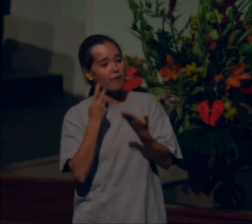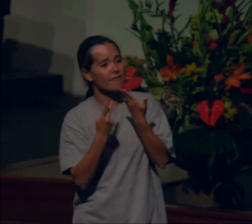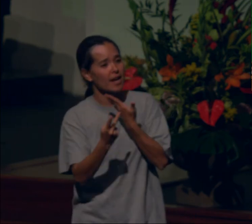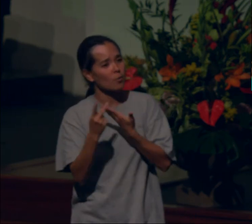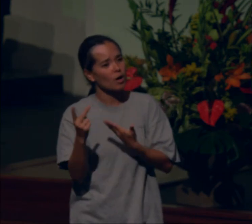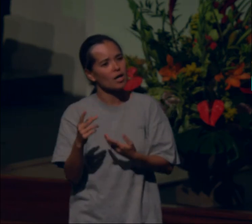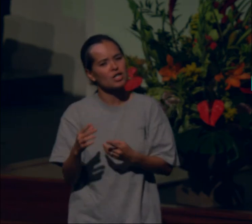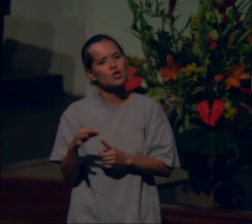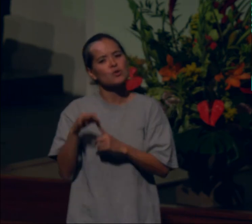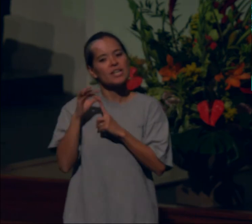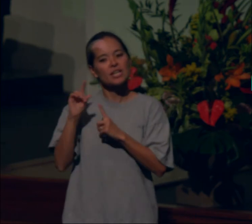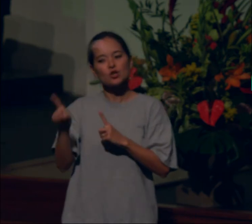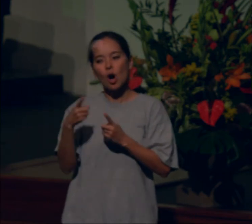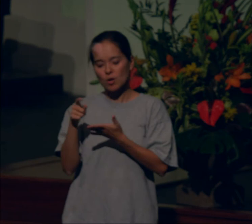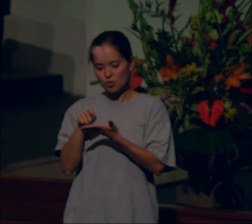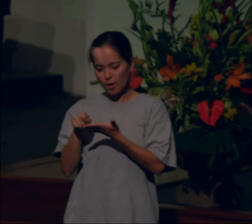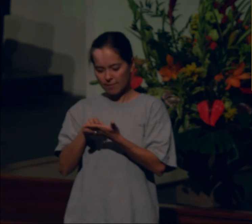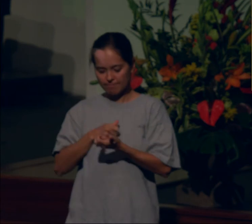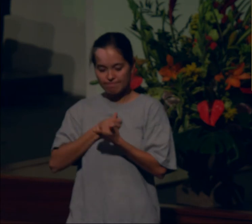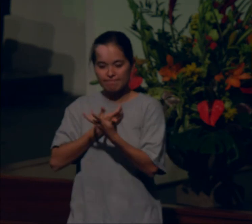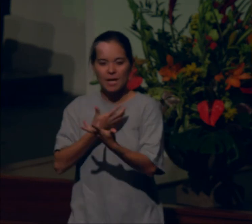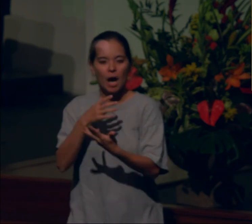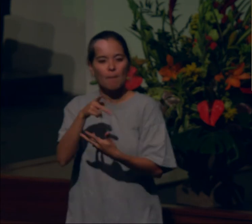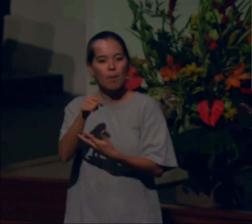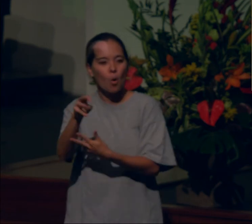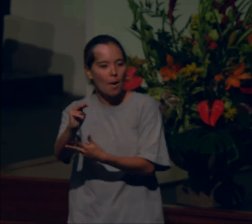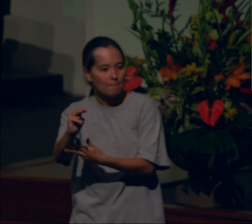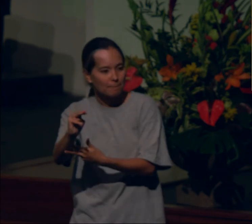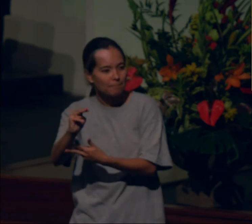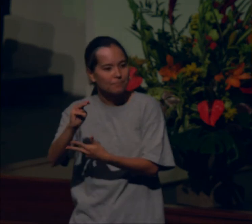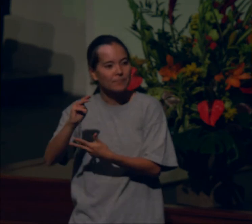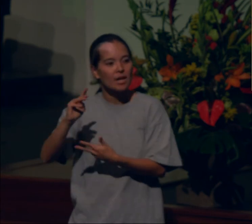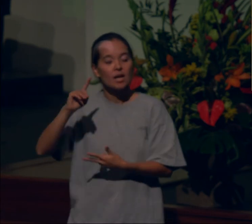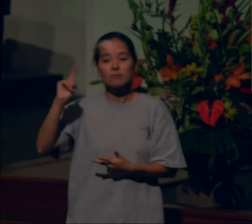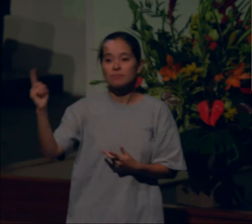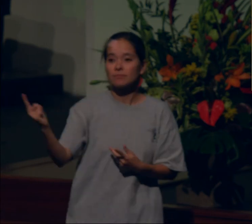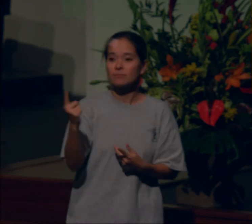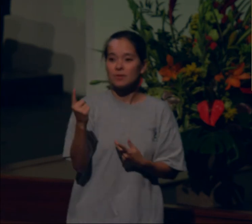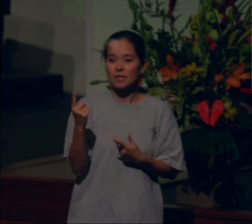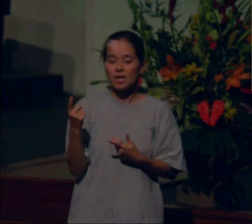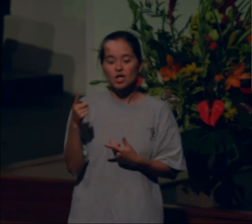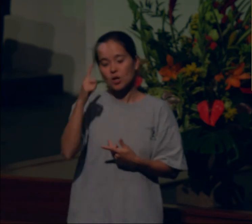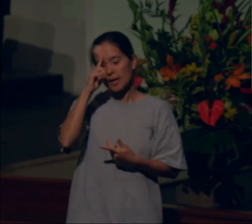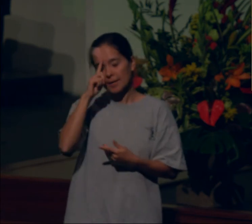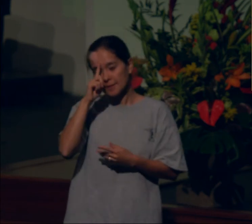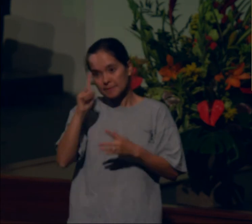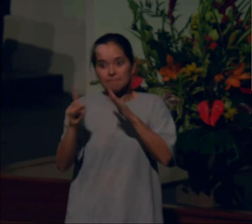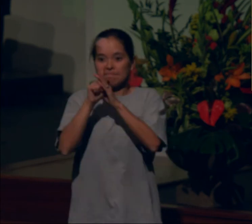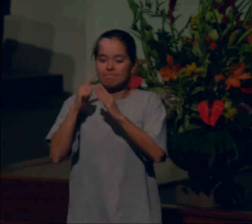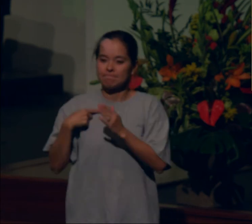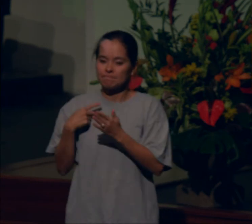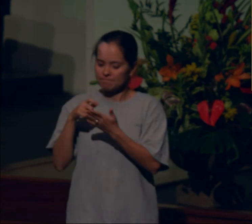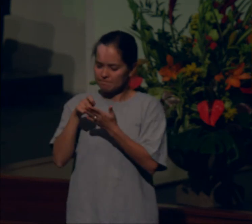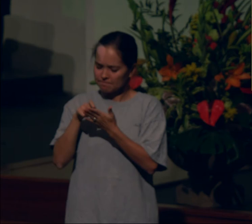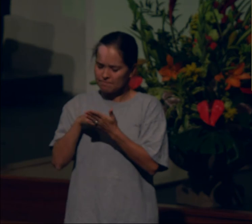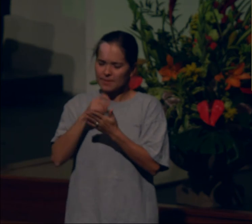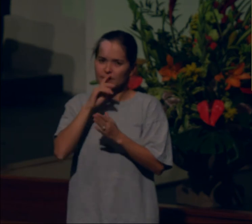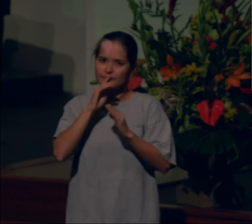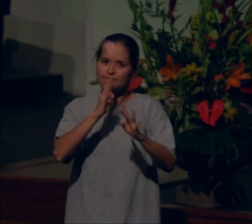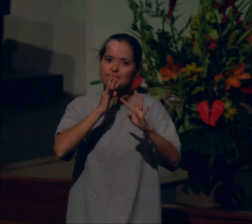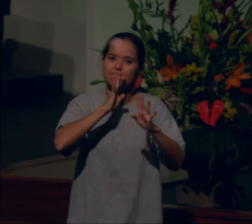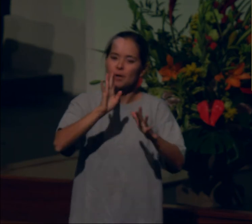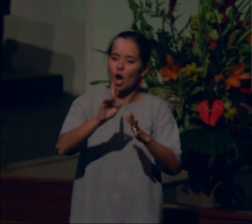unique delivery. She would always do it in a poem. I mean, she'd be standing there looking at you, and then the Spirit of the Lord would come on her, and she would give you the longest